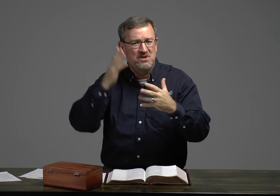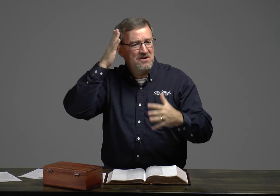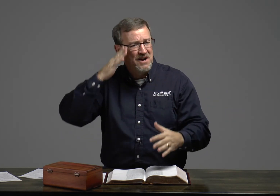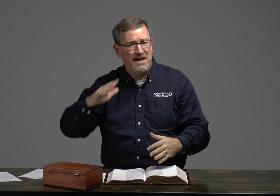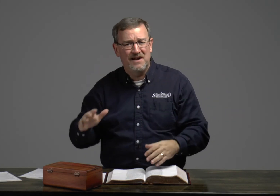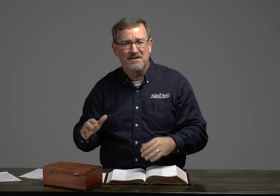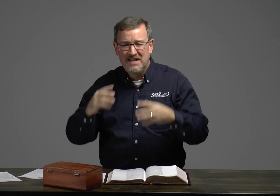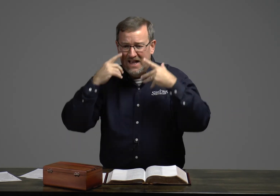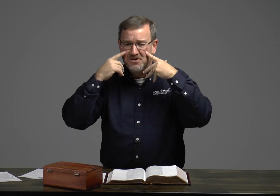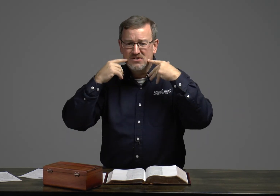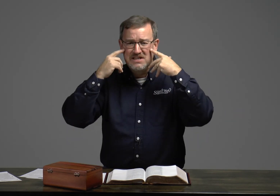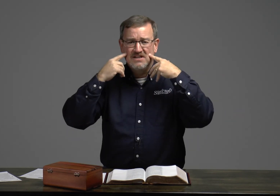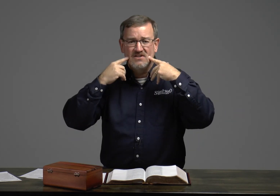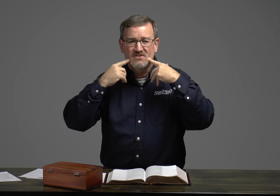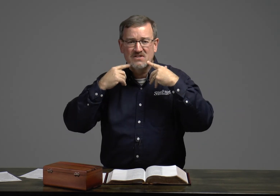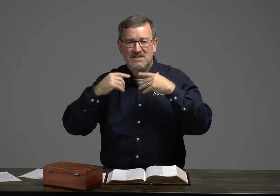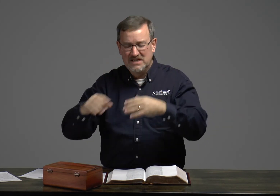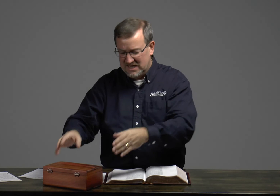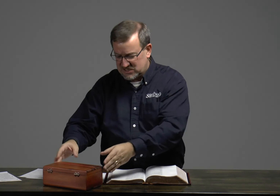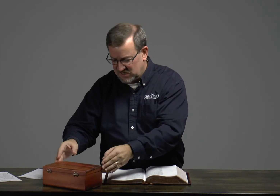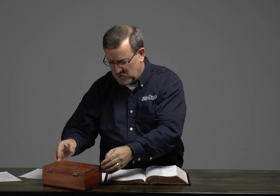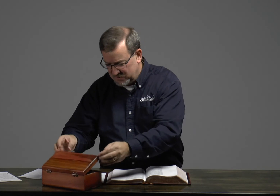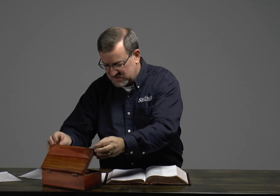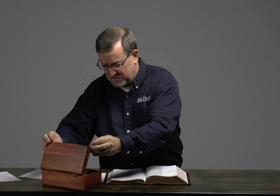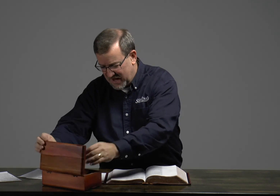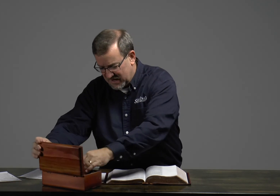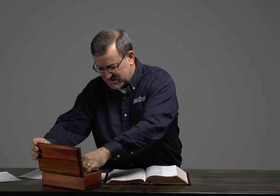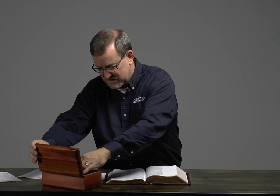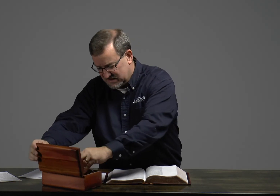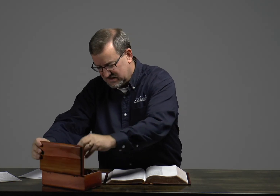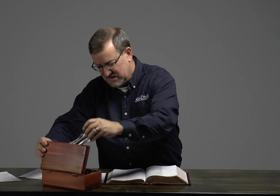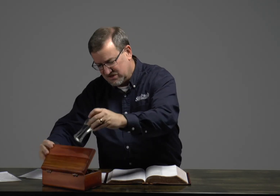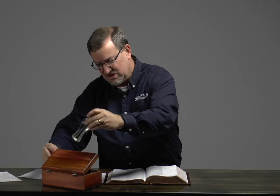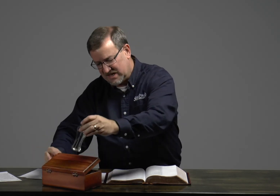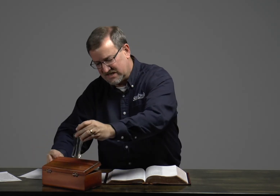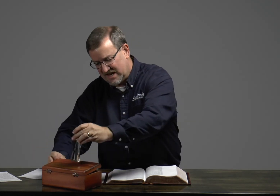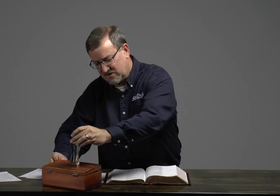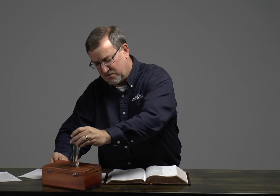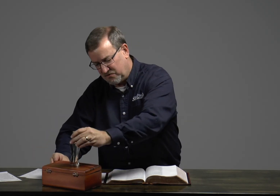her hair and her tears. And she opens the box. She takes out the